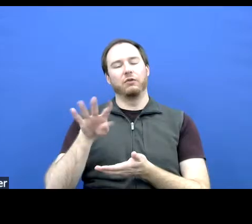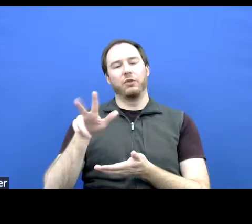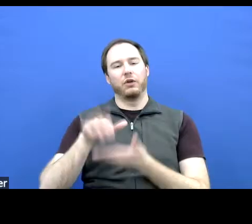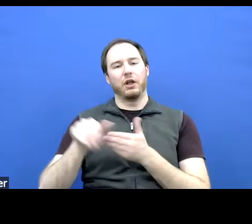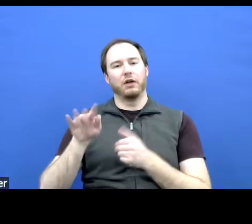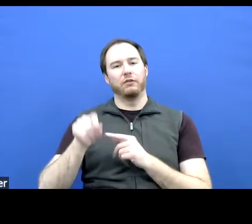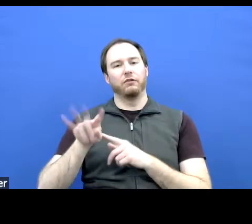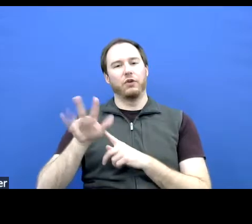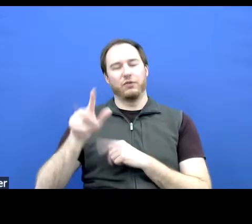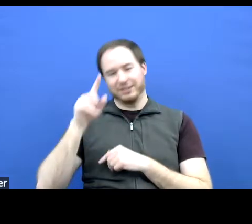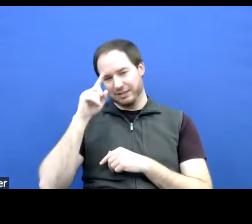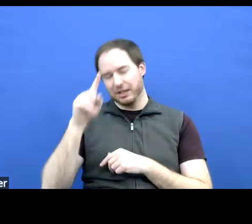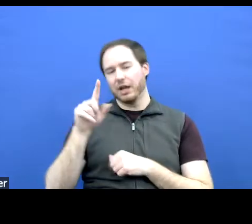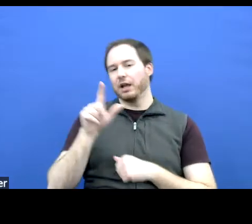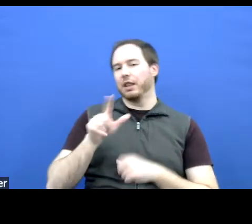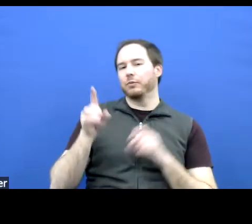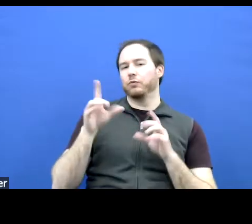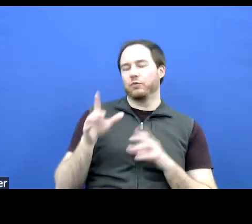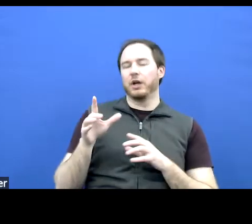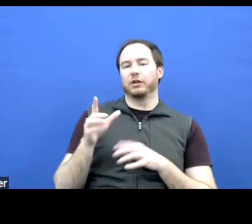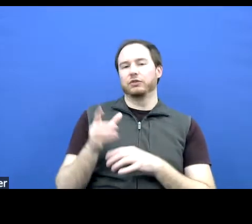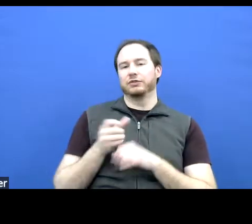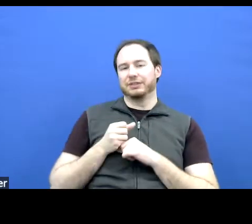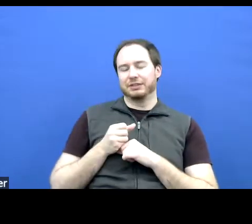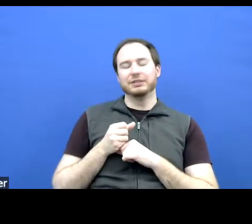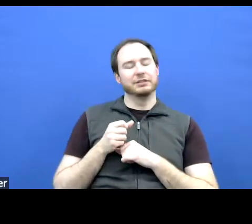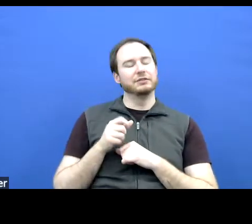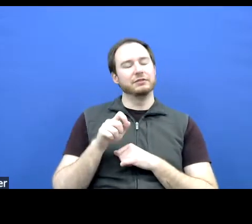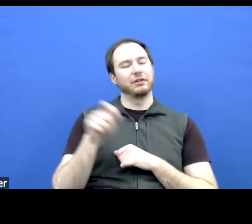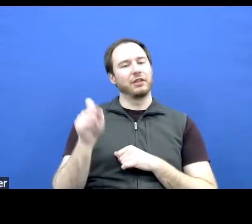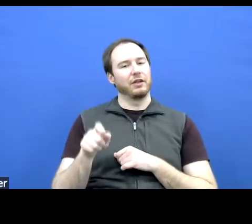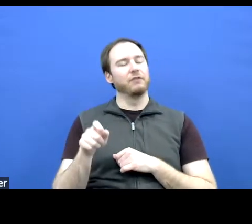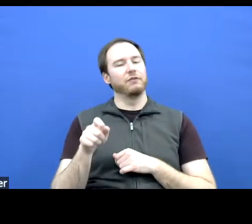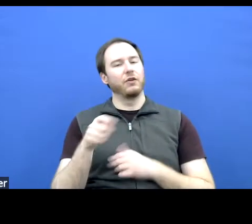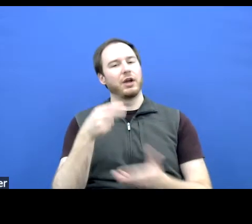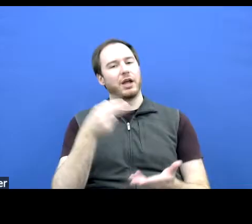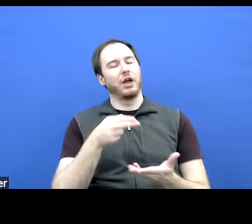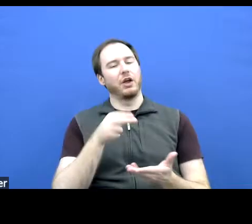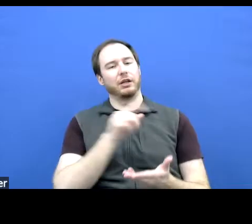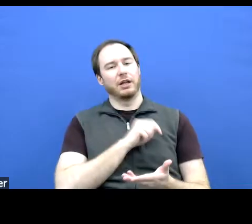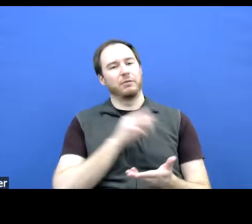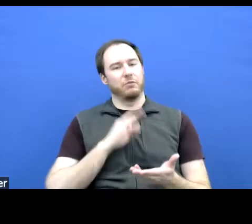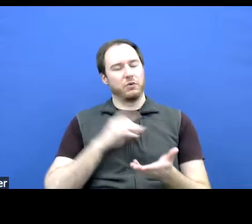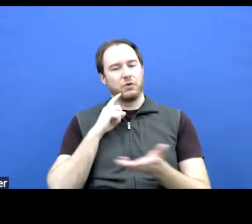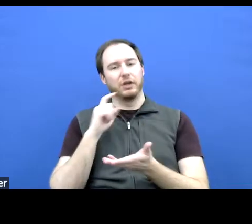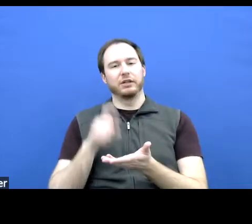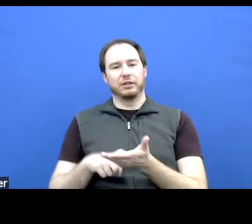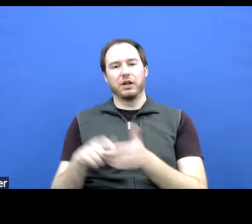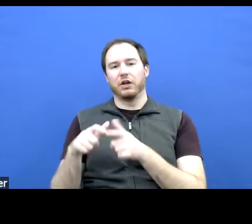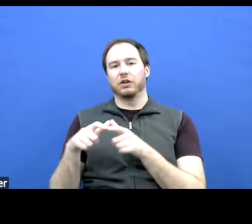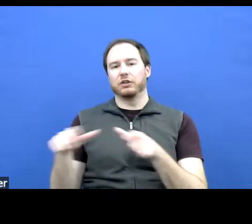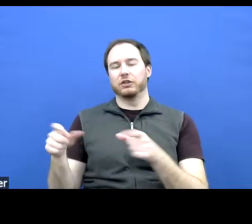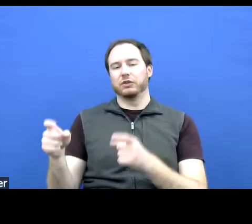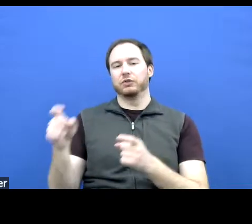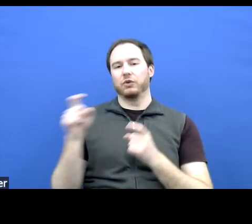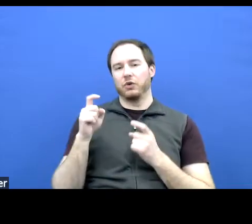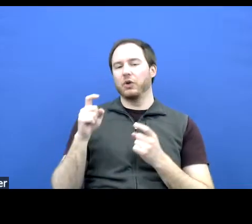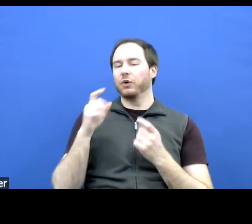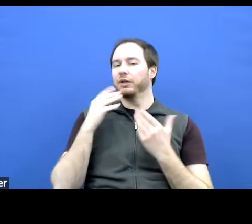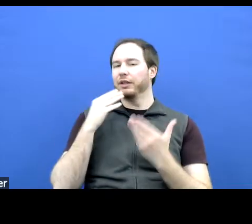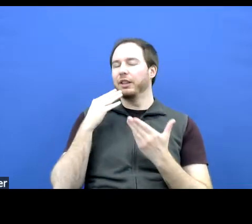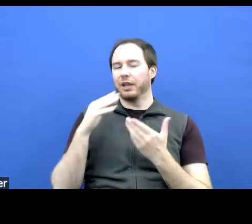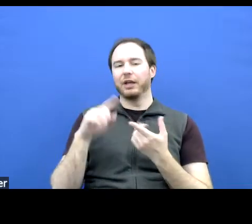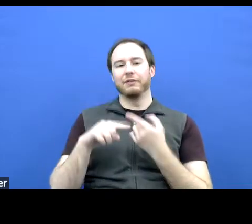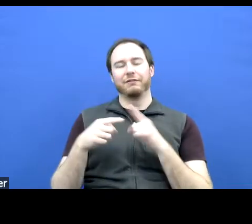$54,223.43 was received by the library director, therefore be it resolved that the Henrietta Town Board acknowledges this donation and thanks the